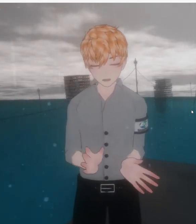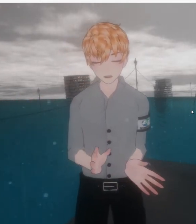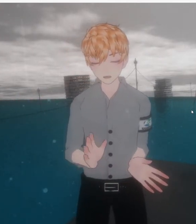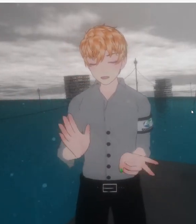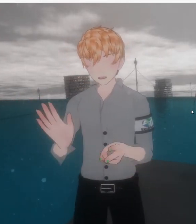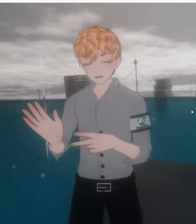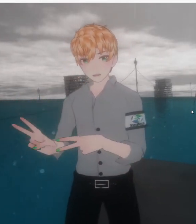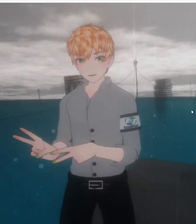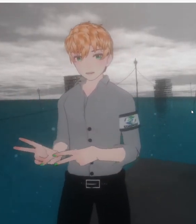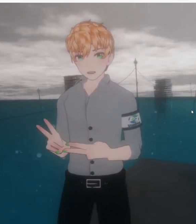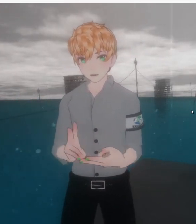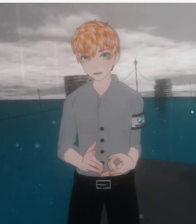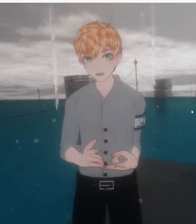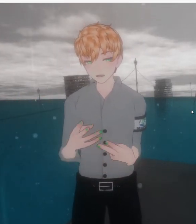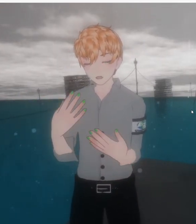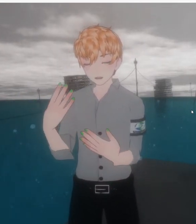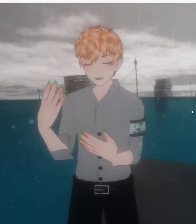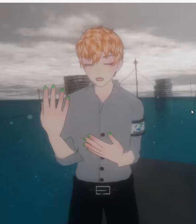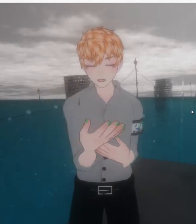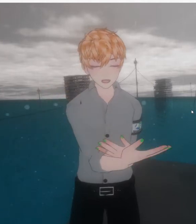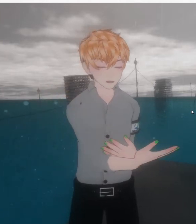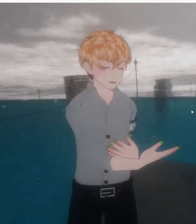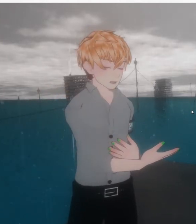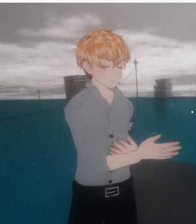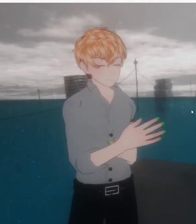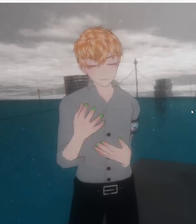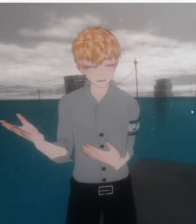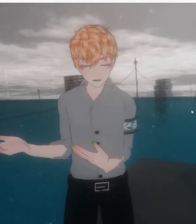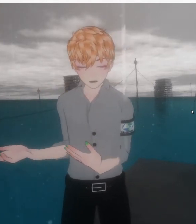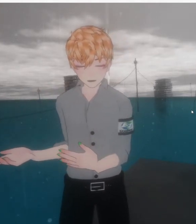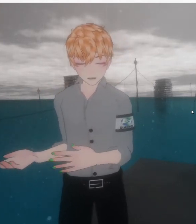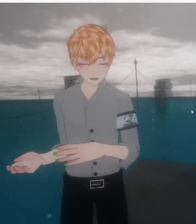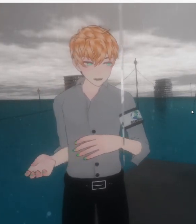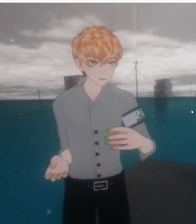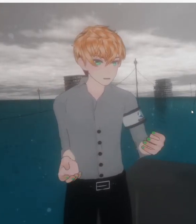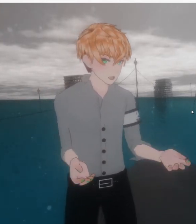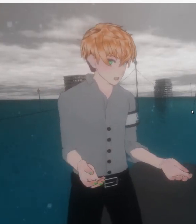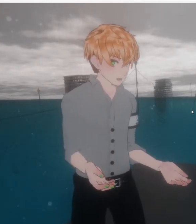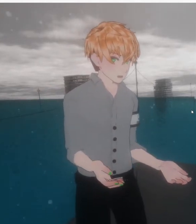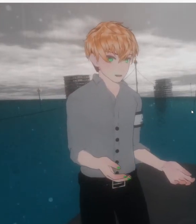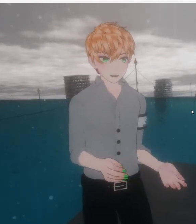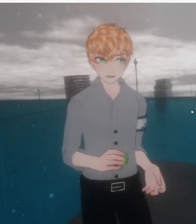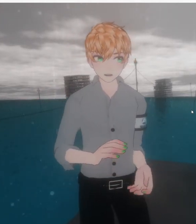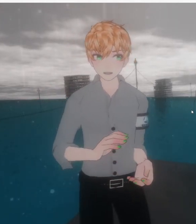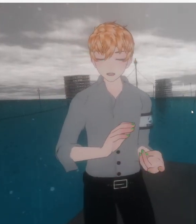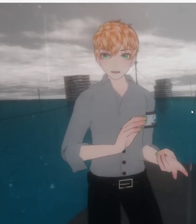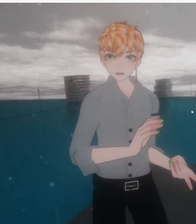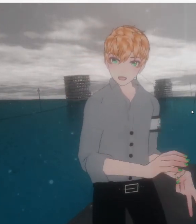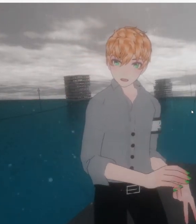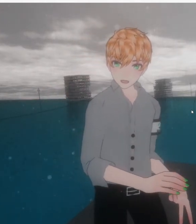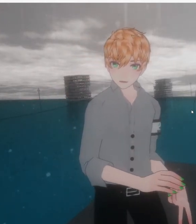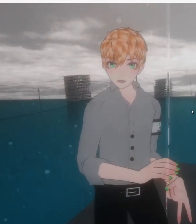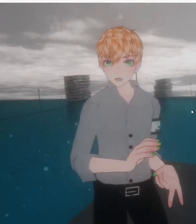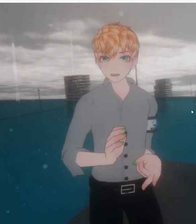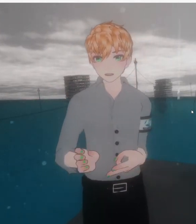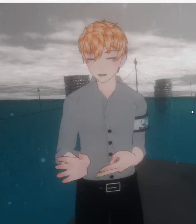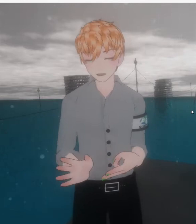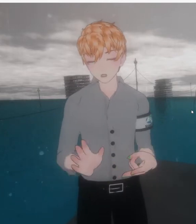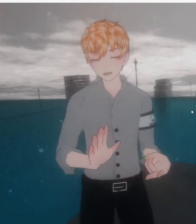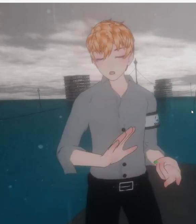looking at the resultant behaviors of having a certain opinion, of understanding certain facts and either acting on them in one way